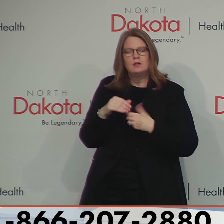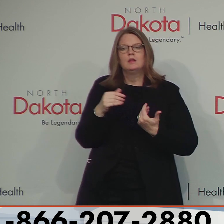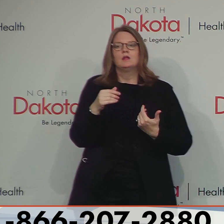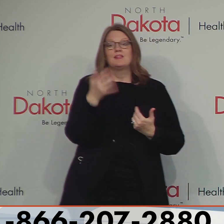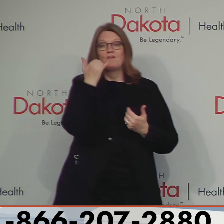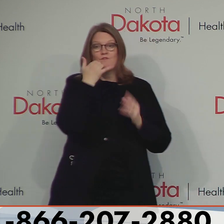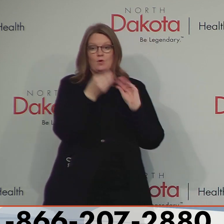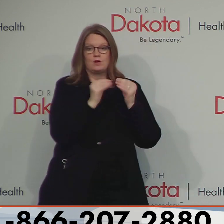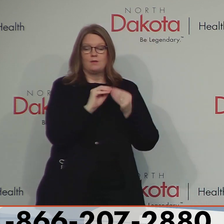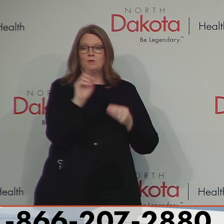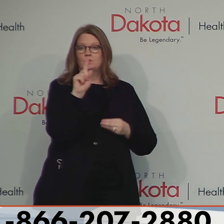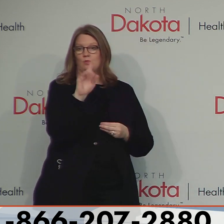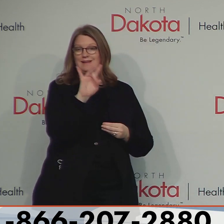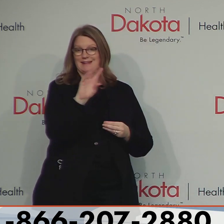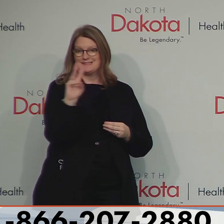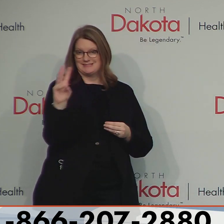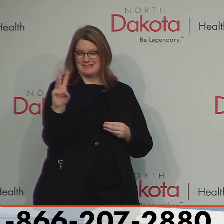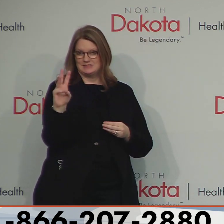number is